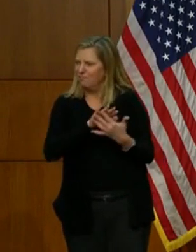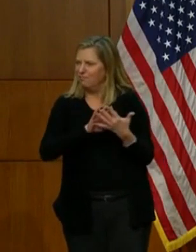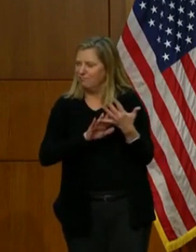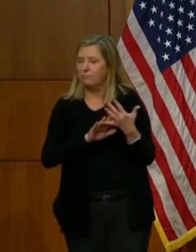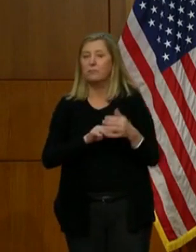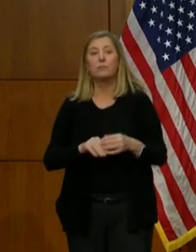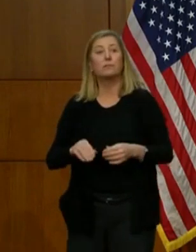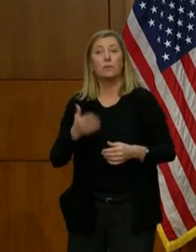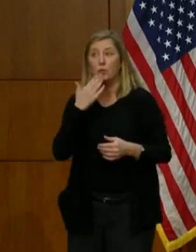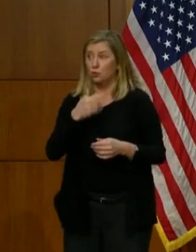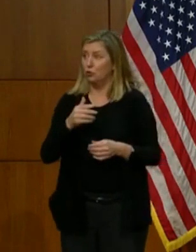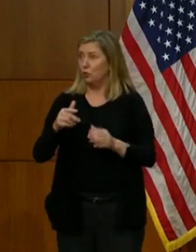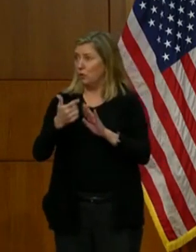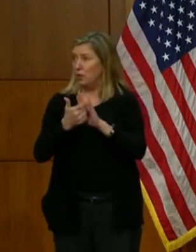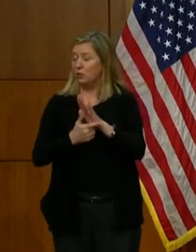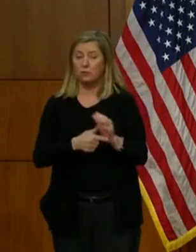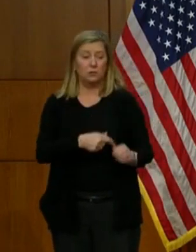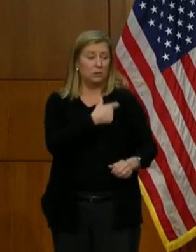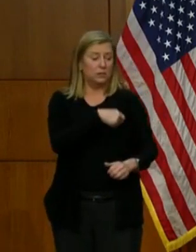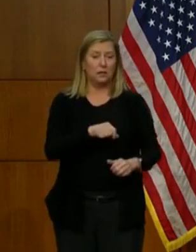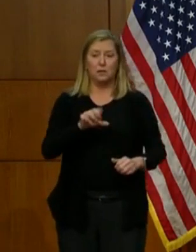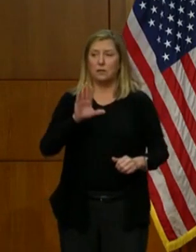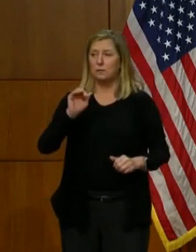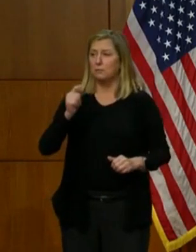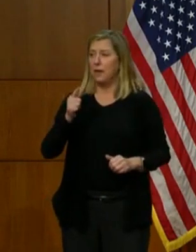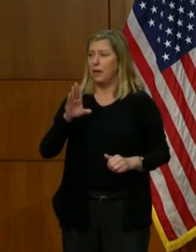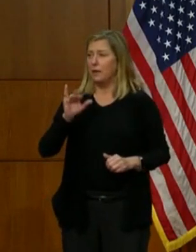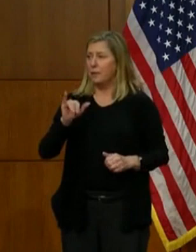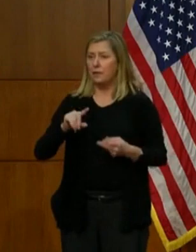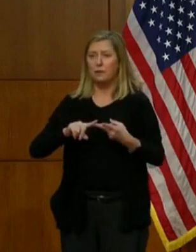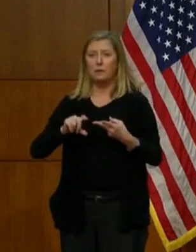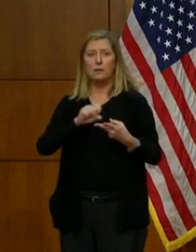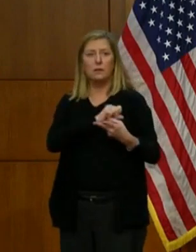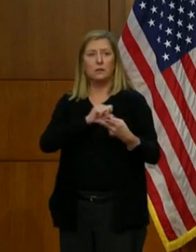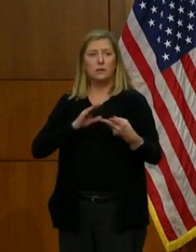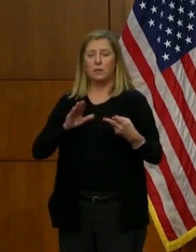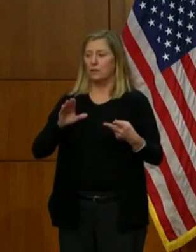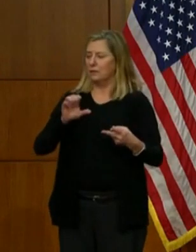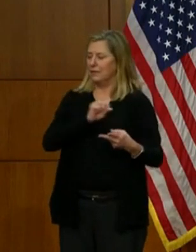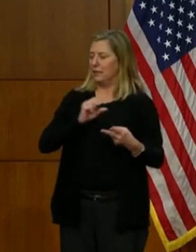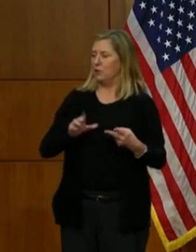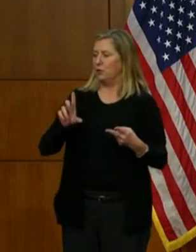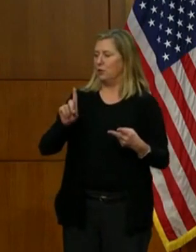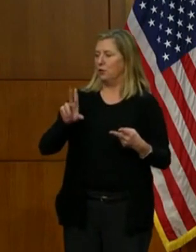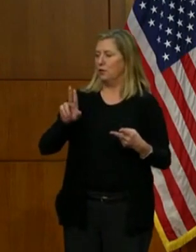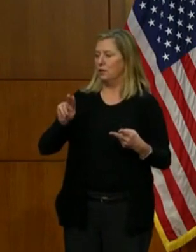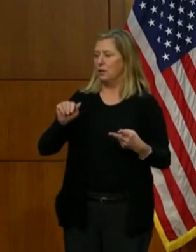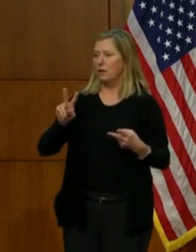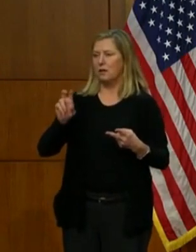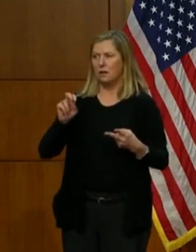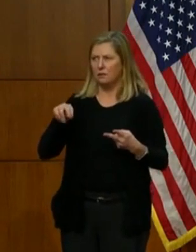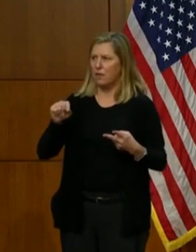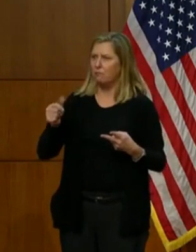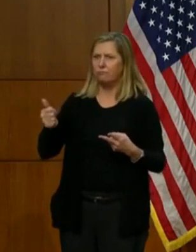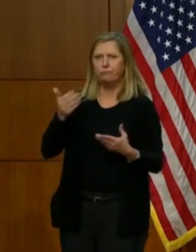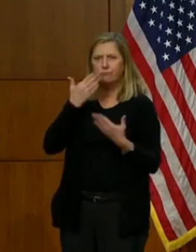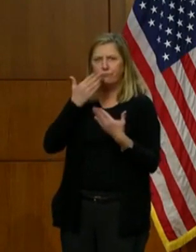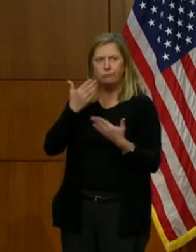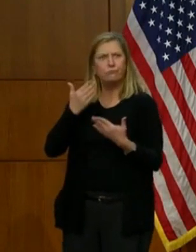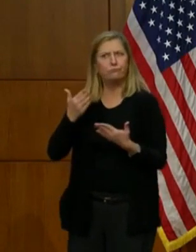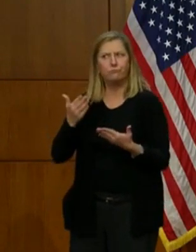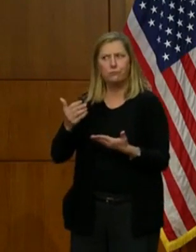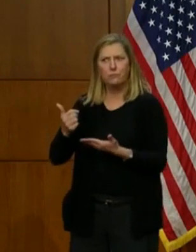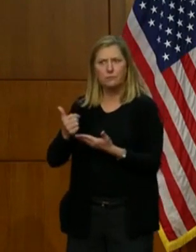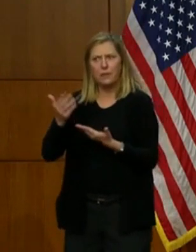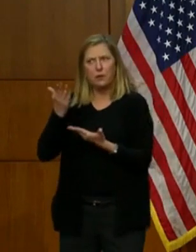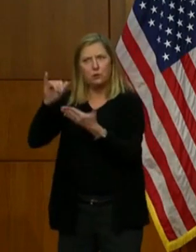and Senator Donovan, I think, was very forward-thinking for them to introduce that, and it'll really help these individuals be part of the